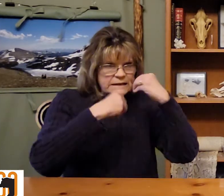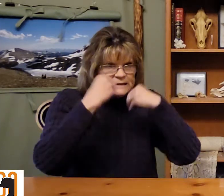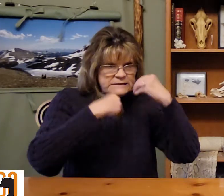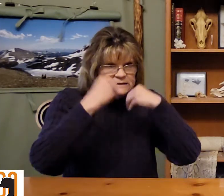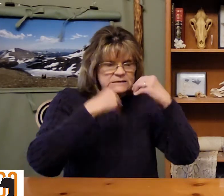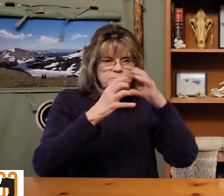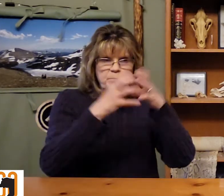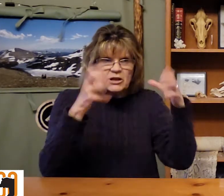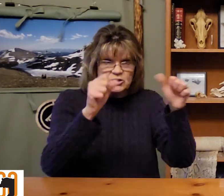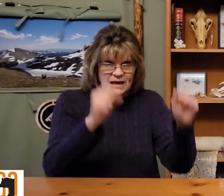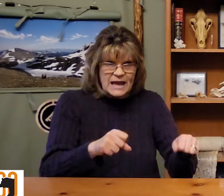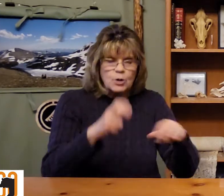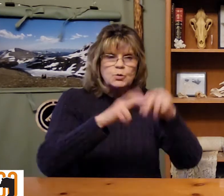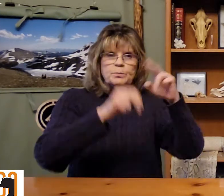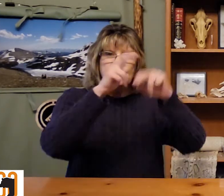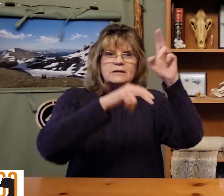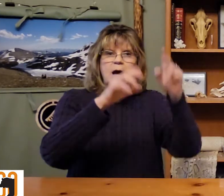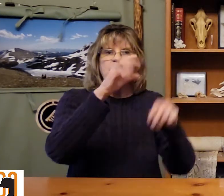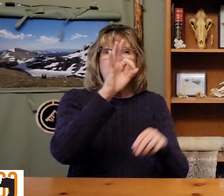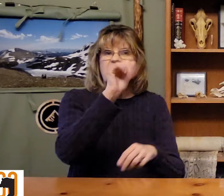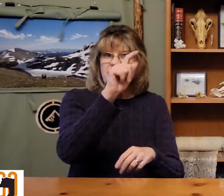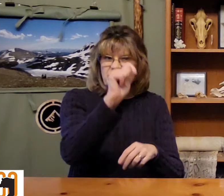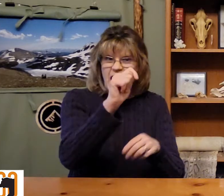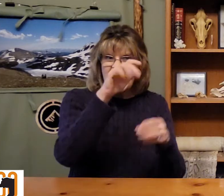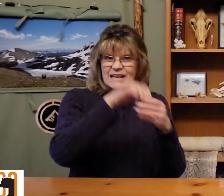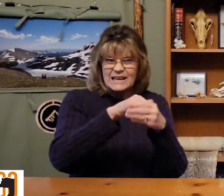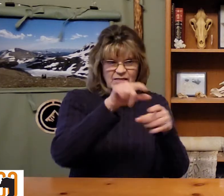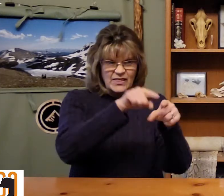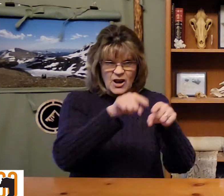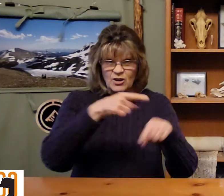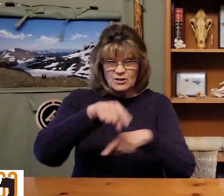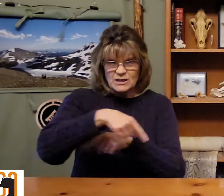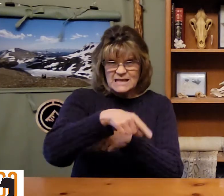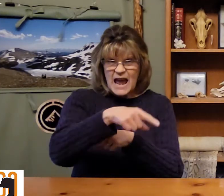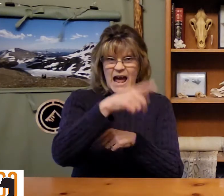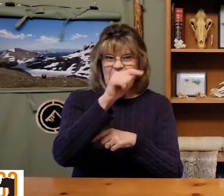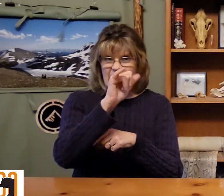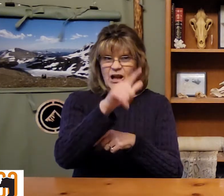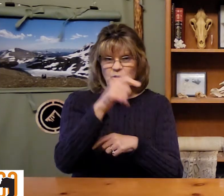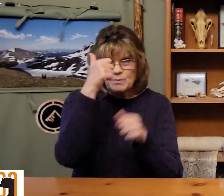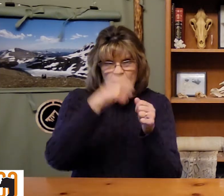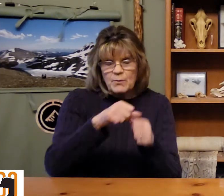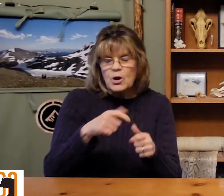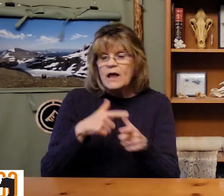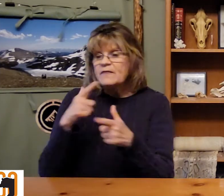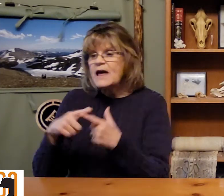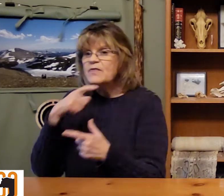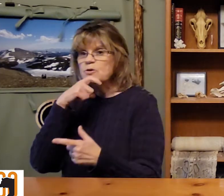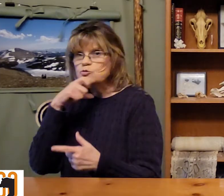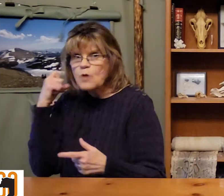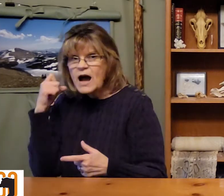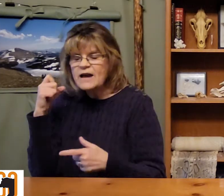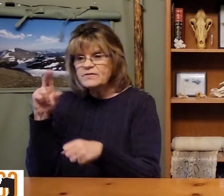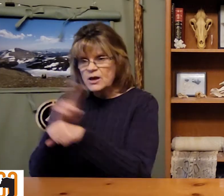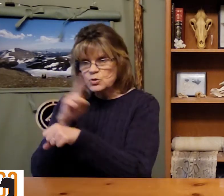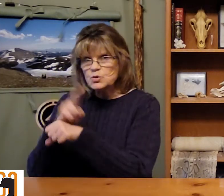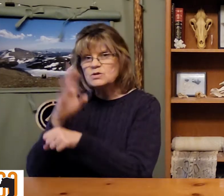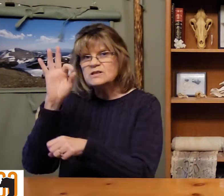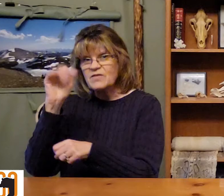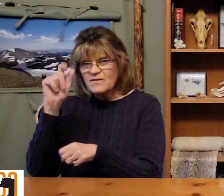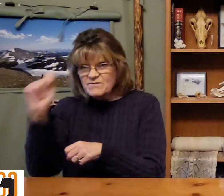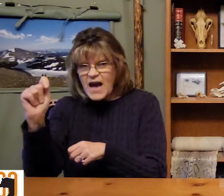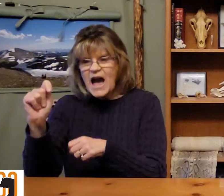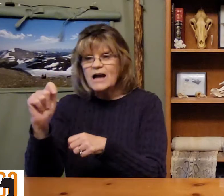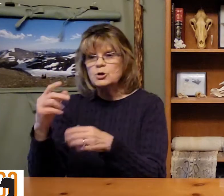storage. And then in the dry seasons, they will fast and live off of those fat storages and not have to find near as